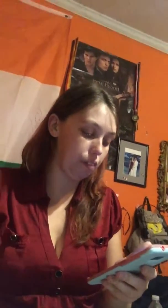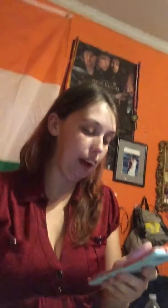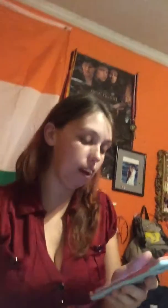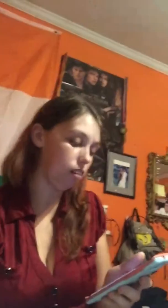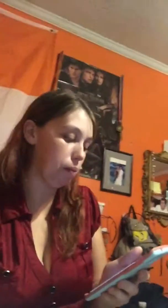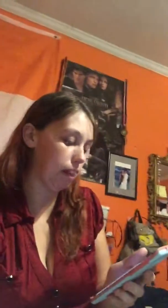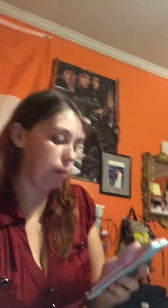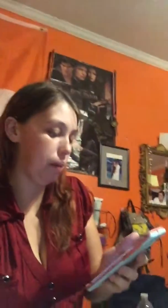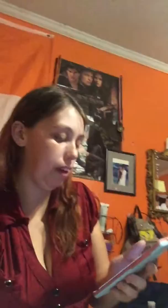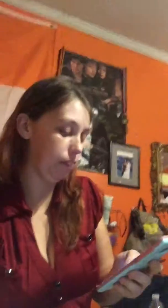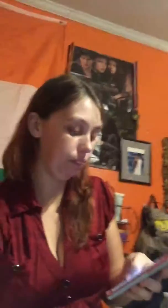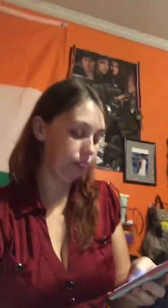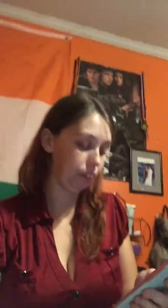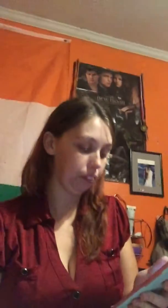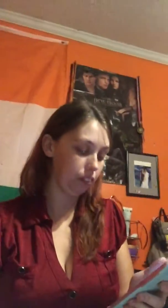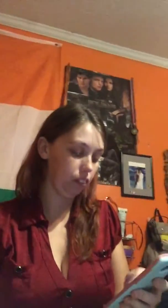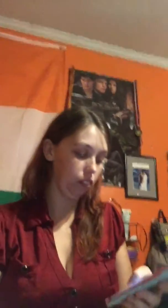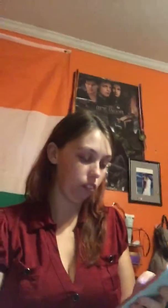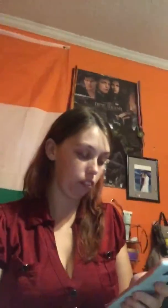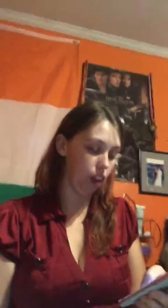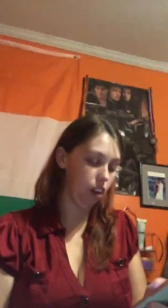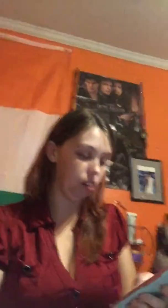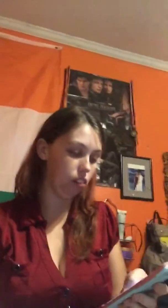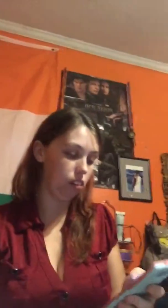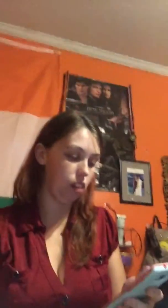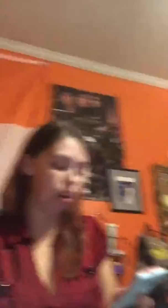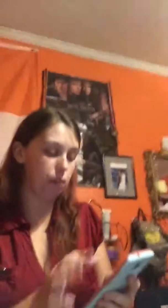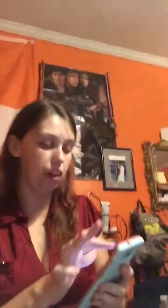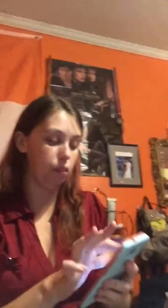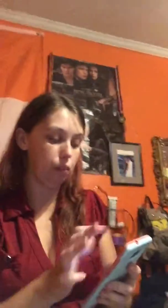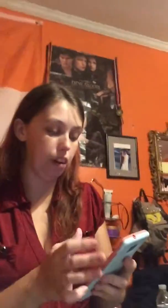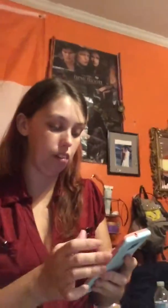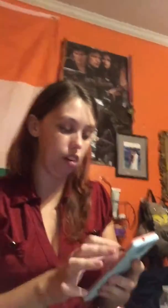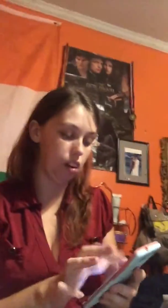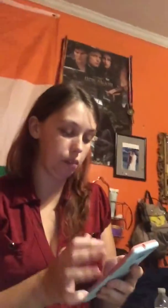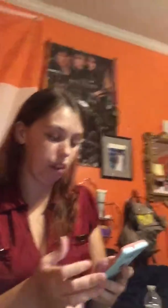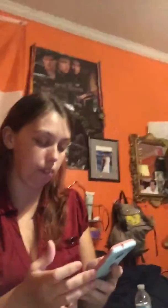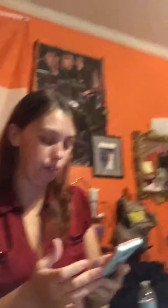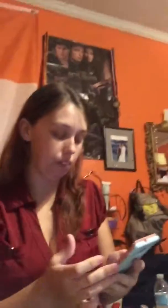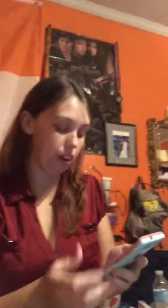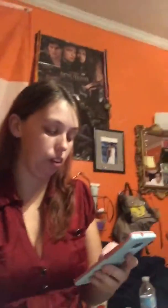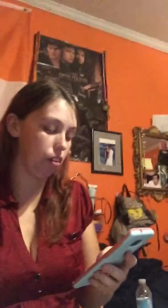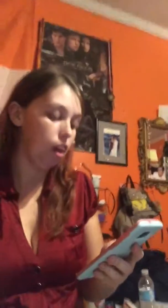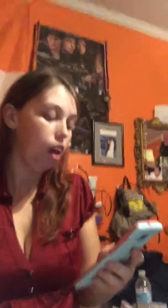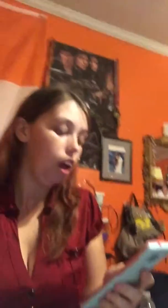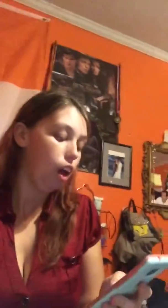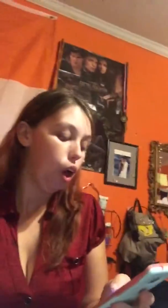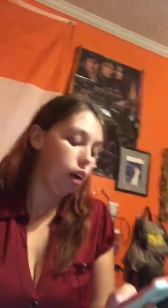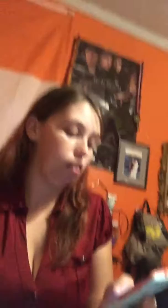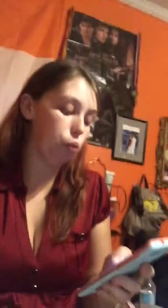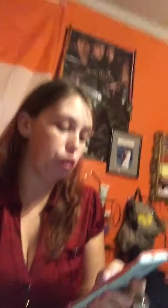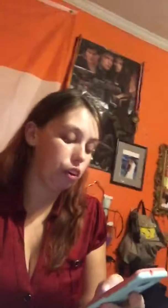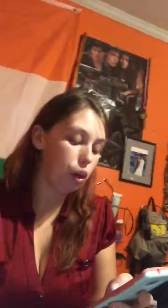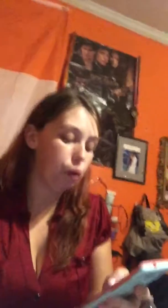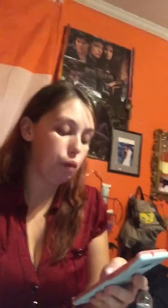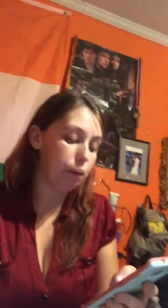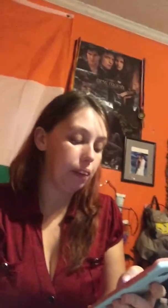facts about the baby. Oh, it's not coming up. Why is it not coming up? There it goes. It says, with your little one rapidly